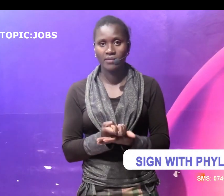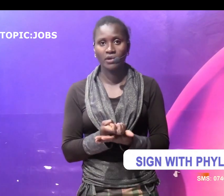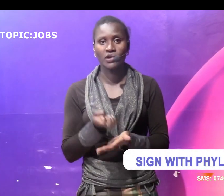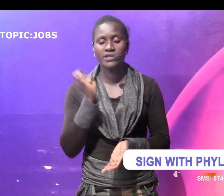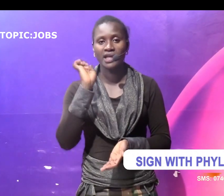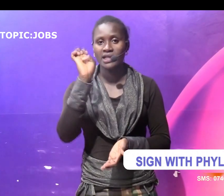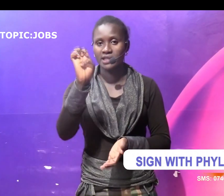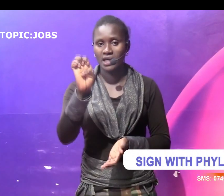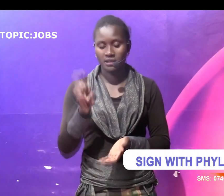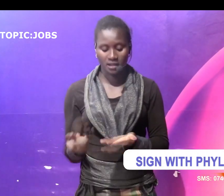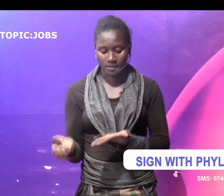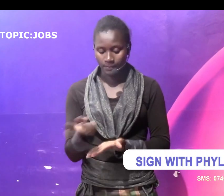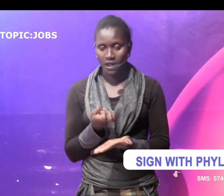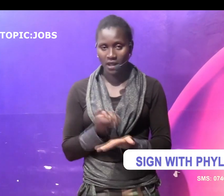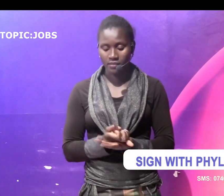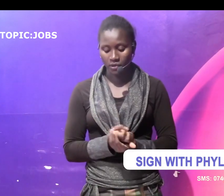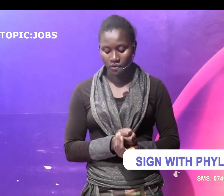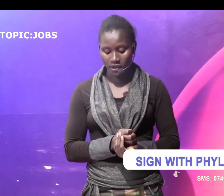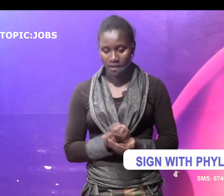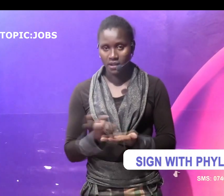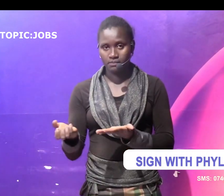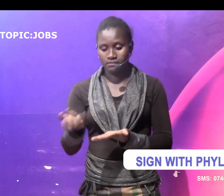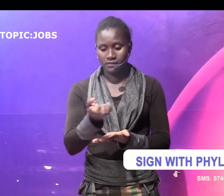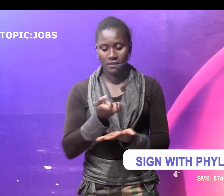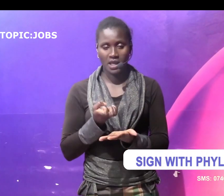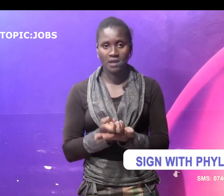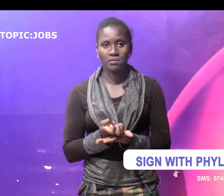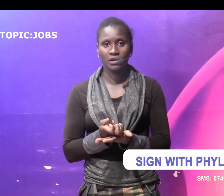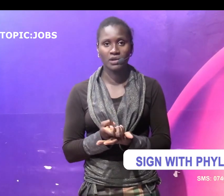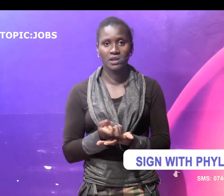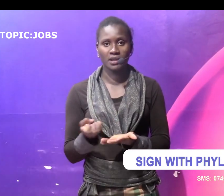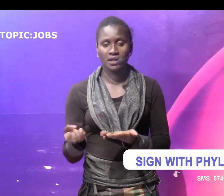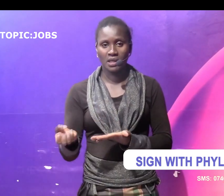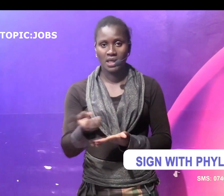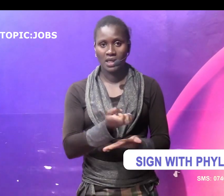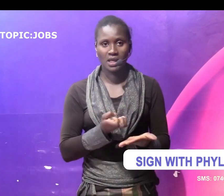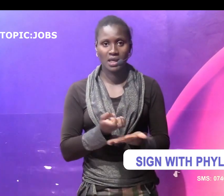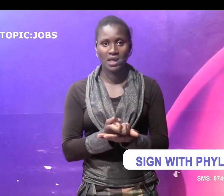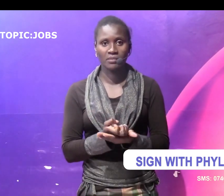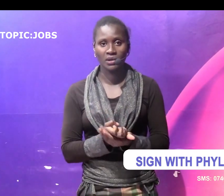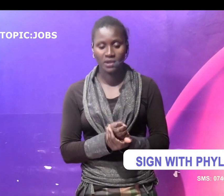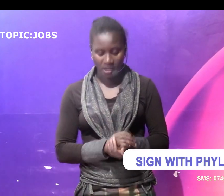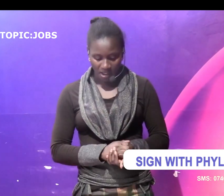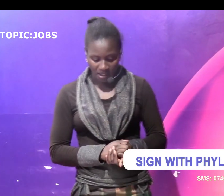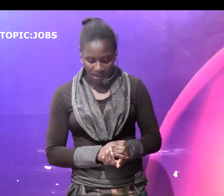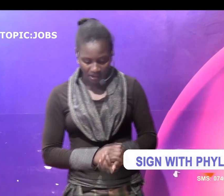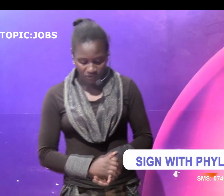using a letter E, employee, employee, employee. And then we also